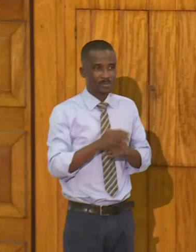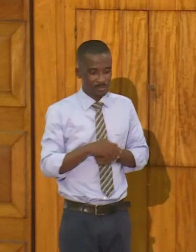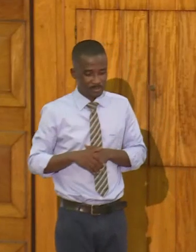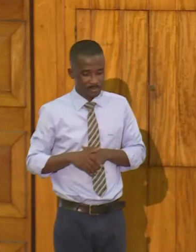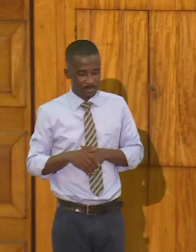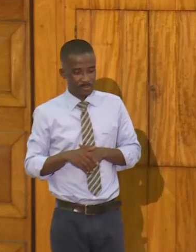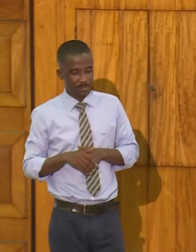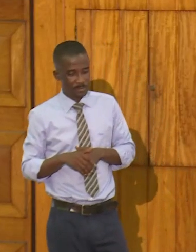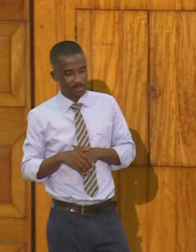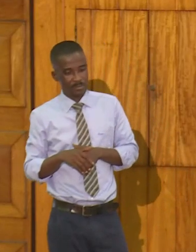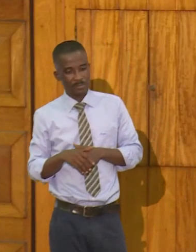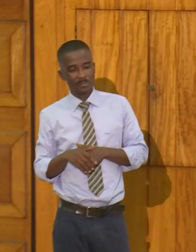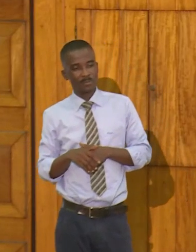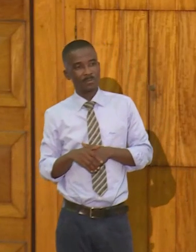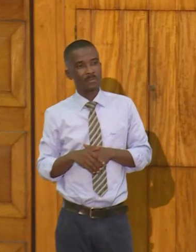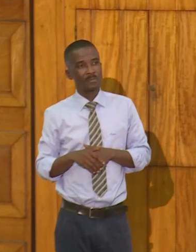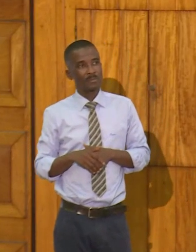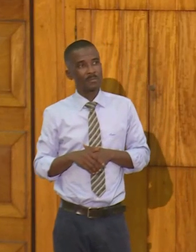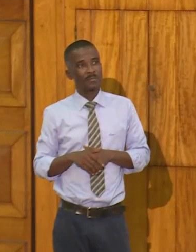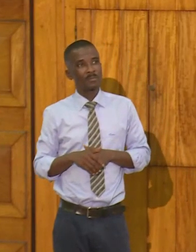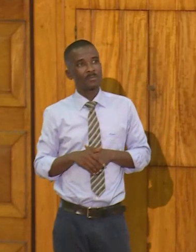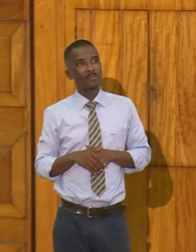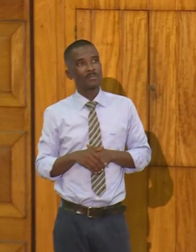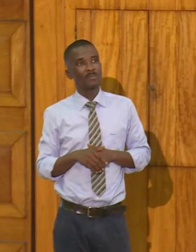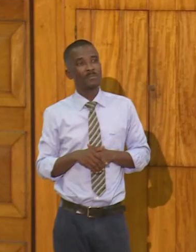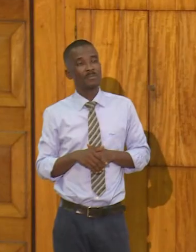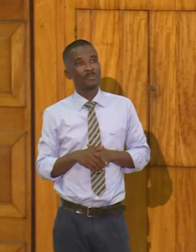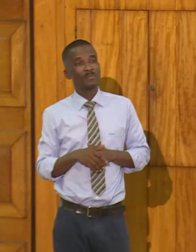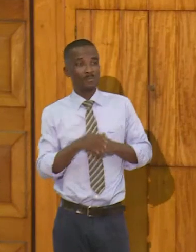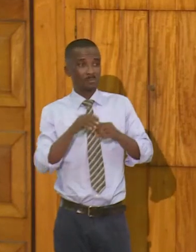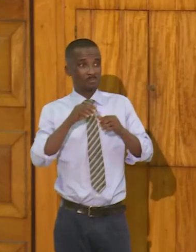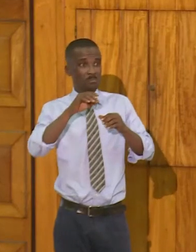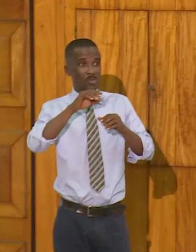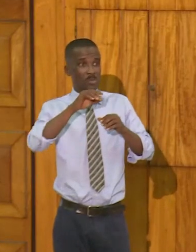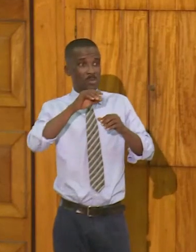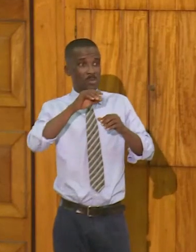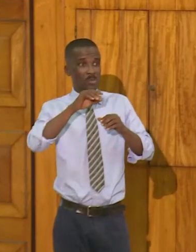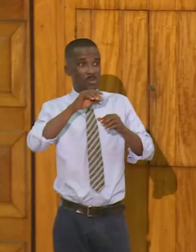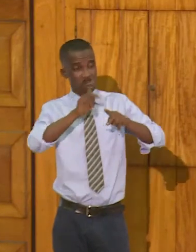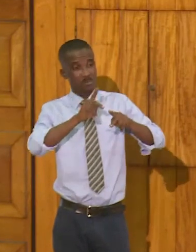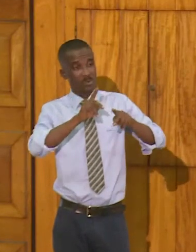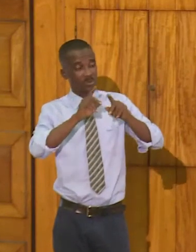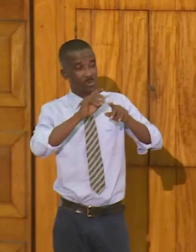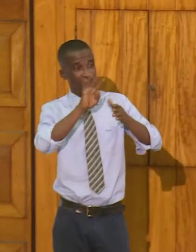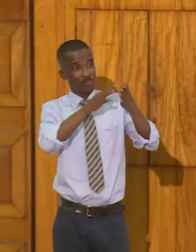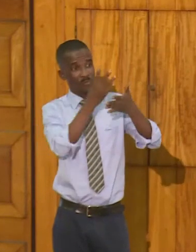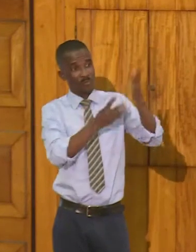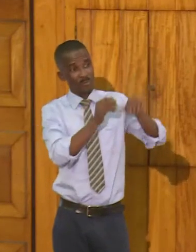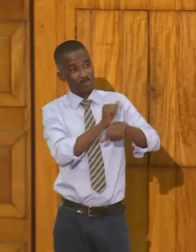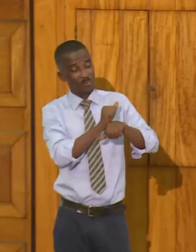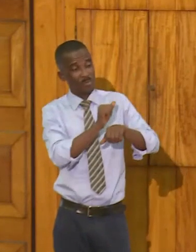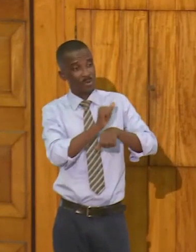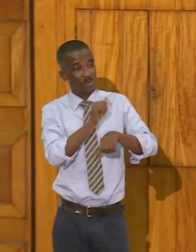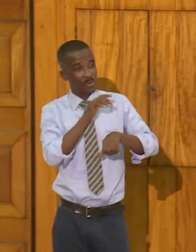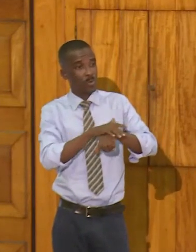And our testing was very well. For my brother, you talked about the PPP framework. Yeah, so based on this work, there